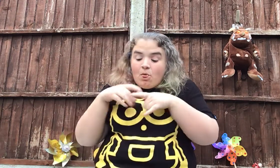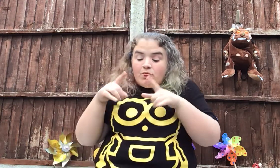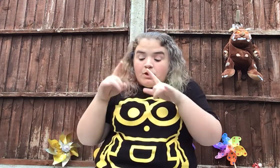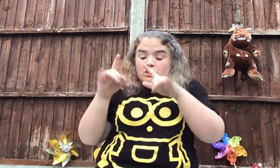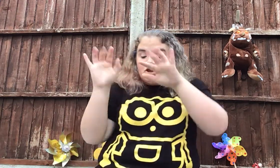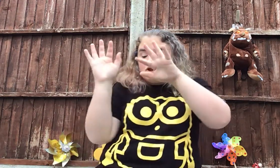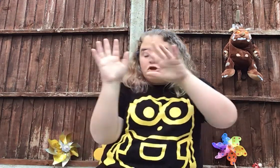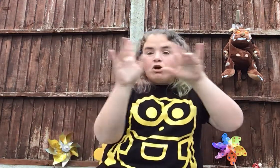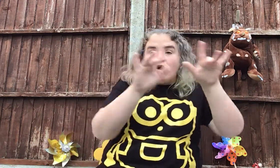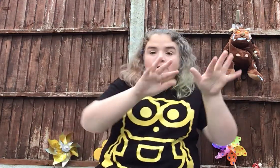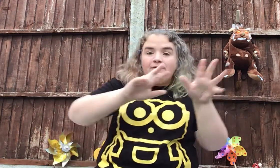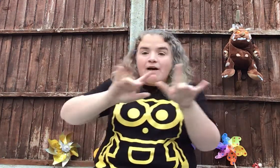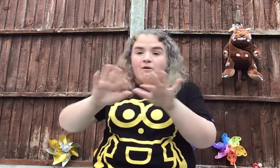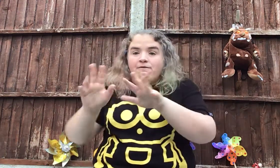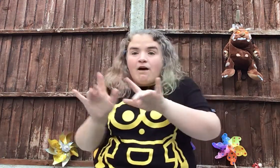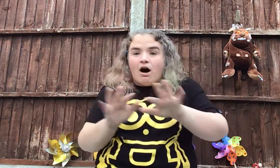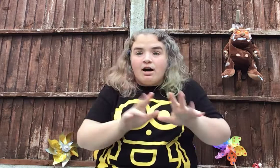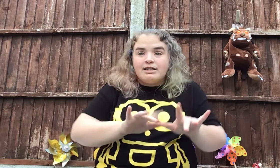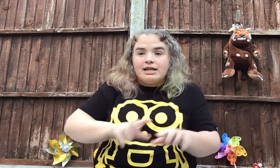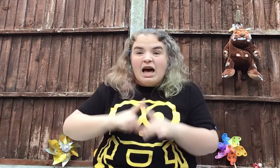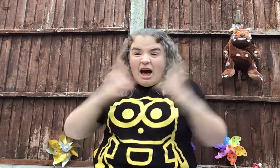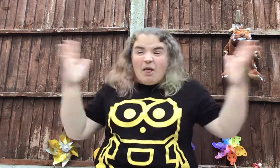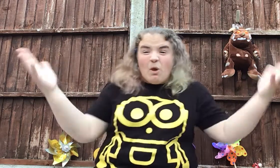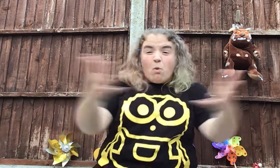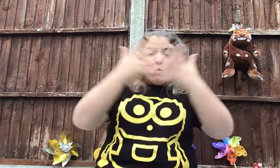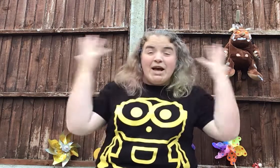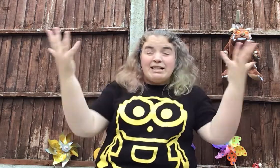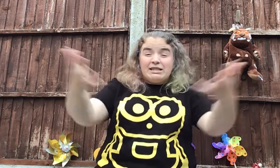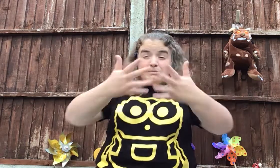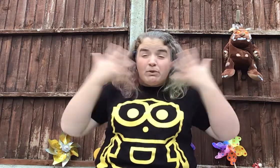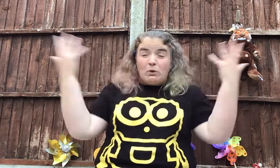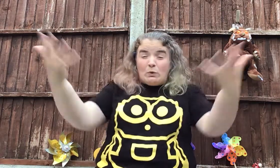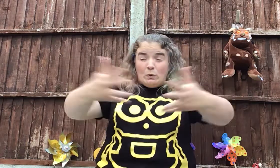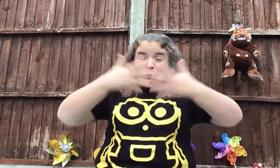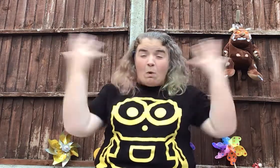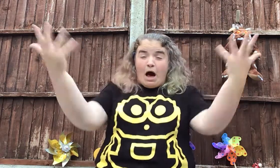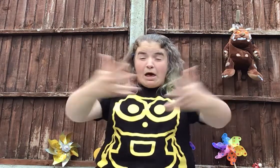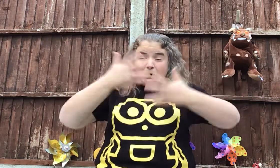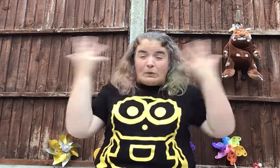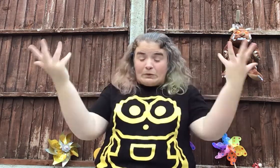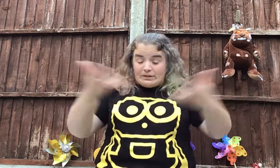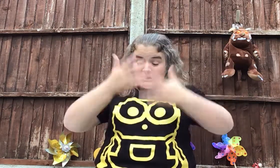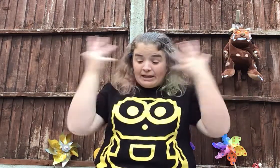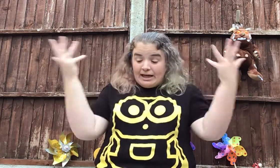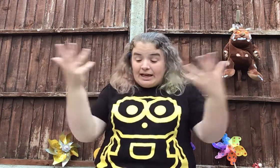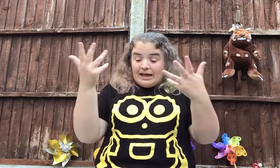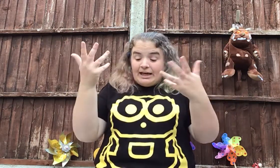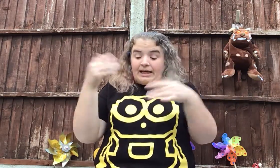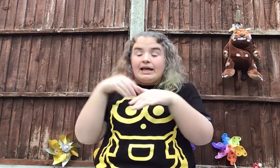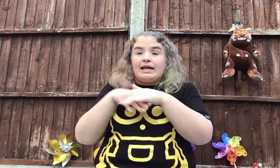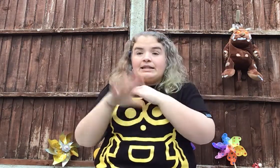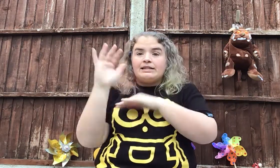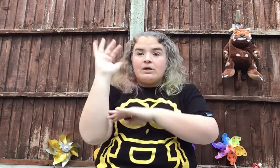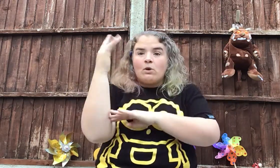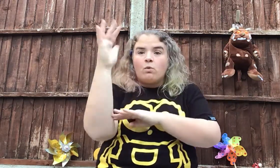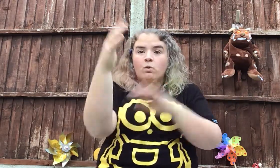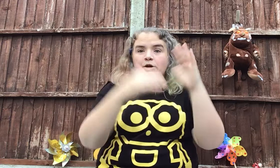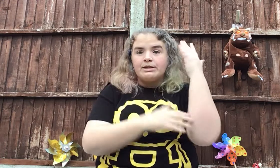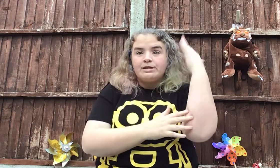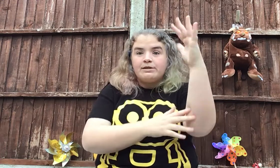The snow fell fast and the wind blew wild. Into the woods